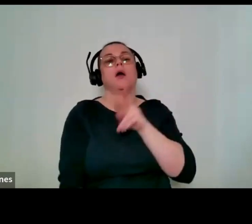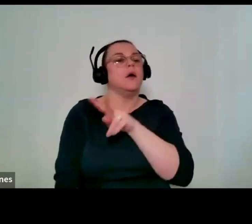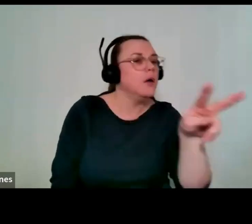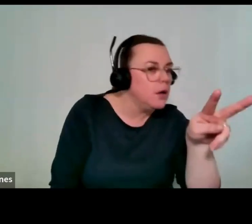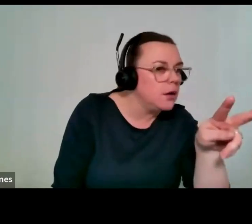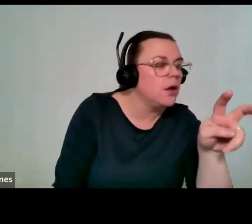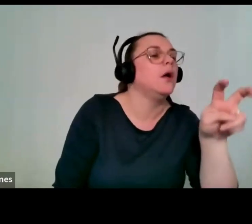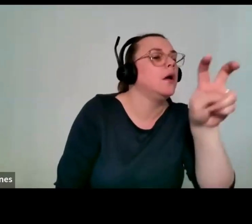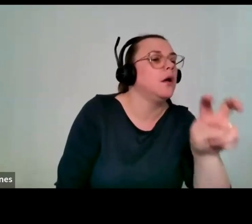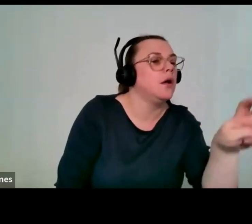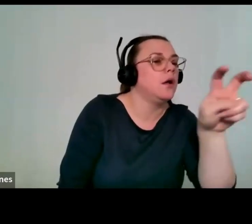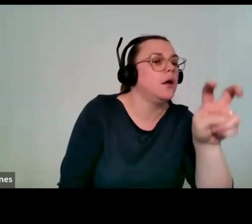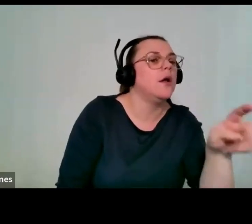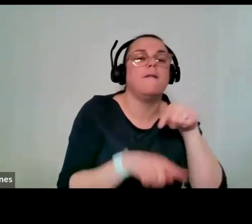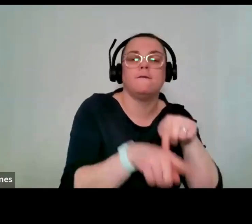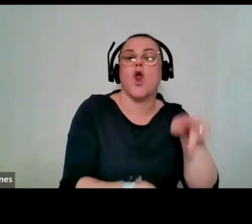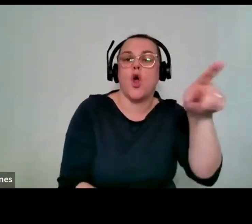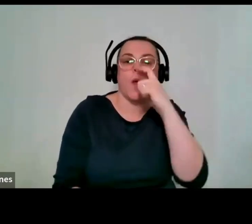read the right person.